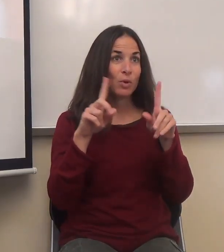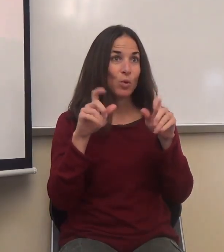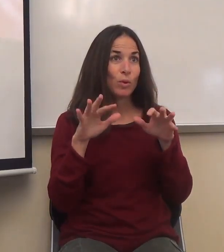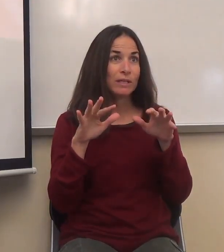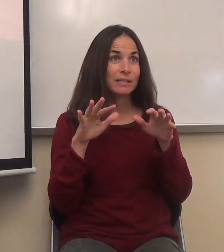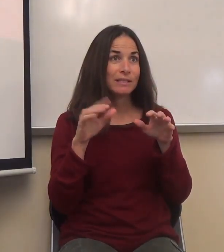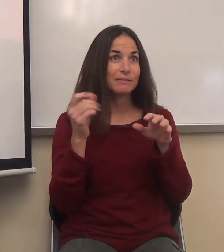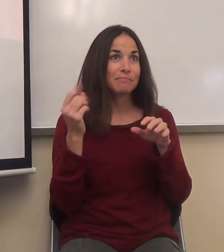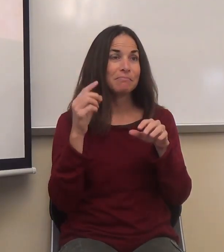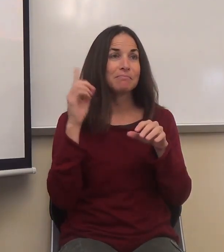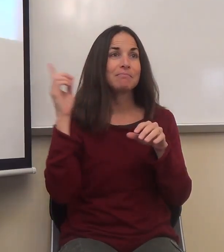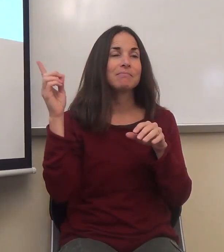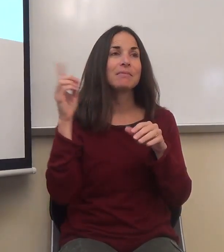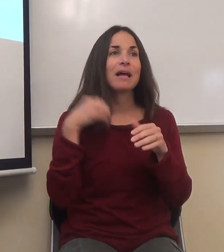Lorraine Fleming